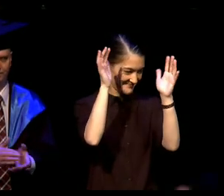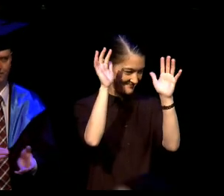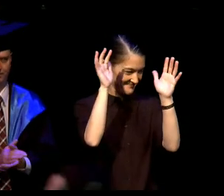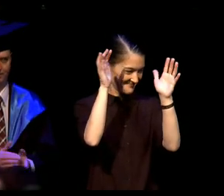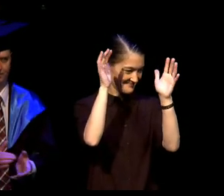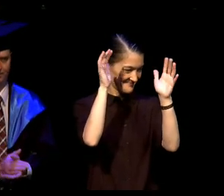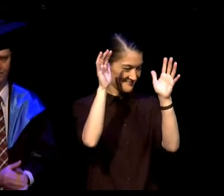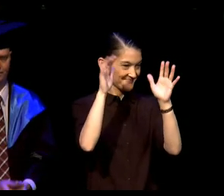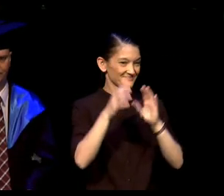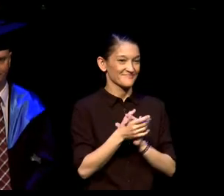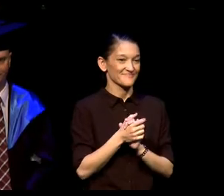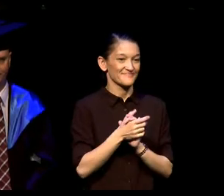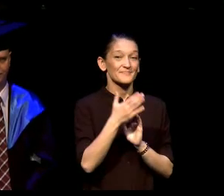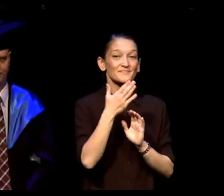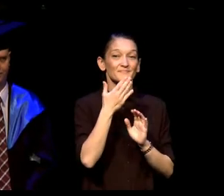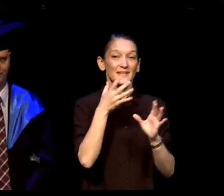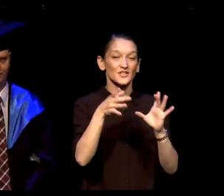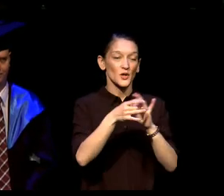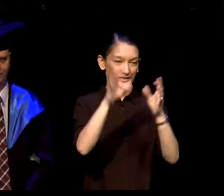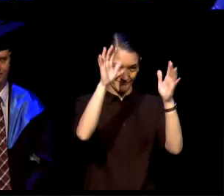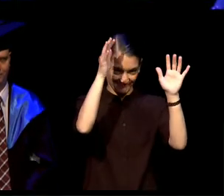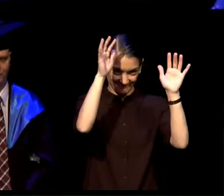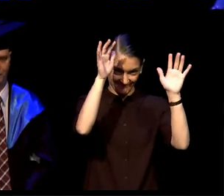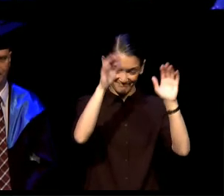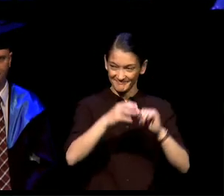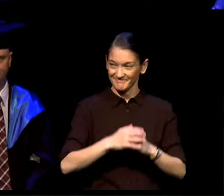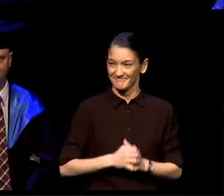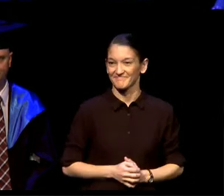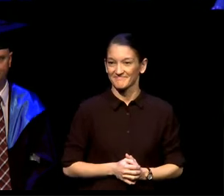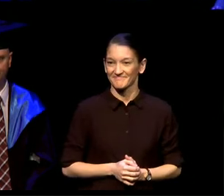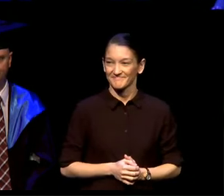Please join me in congratulating them.